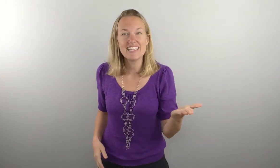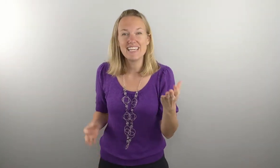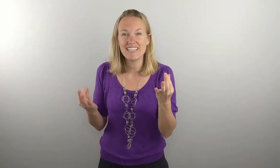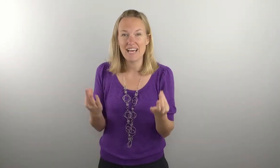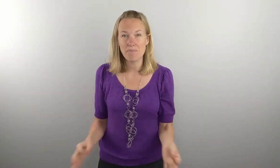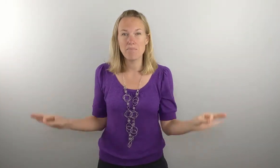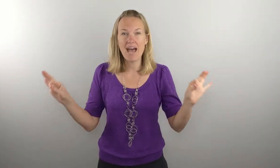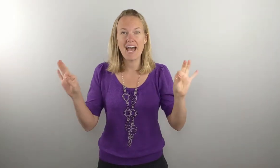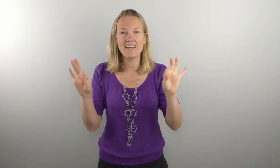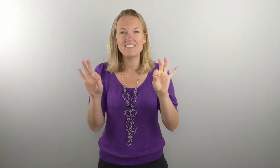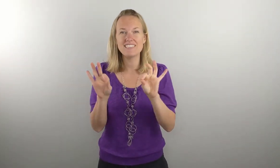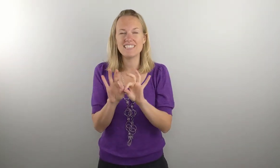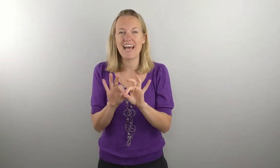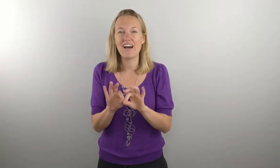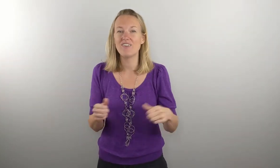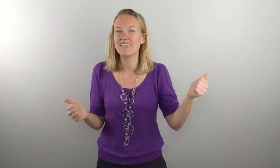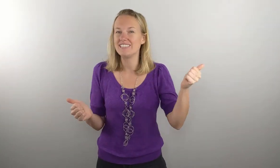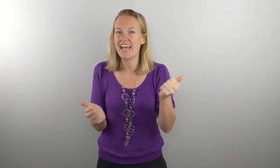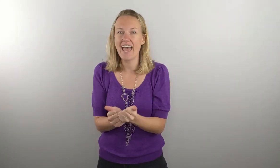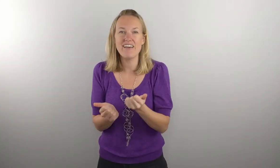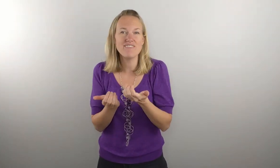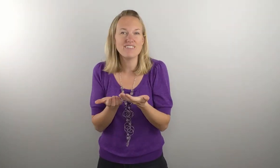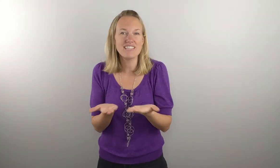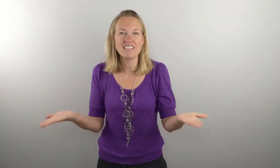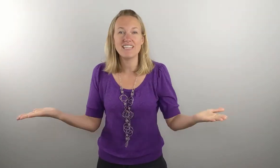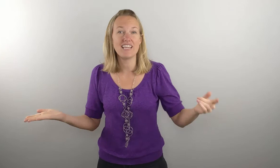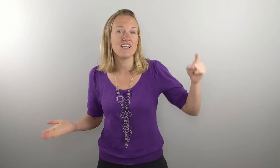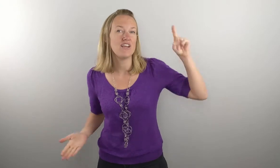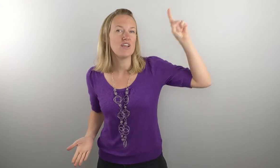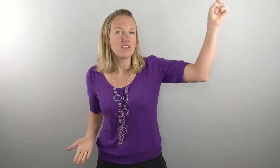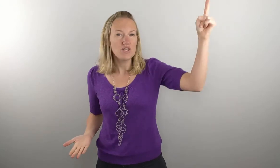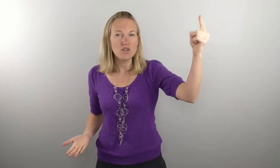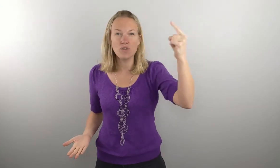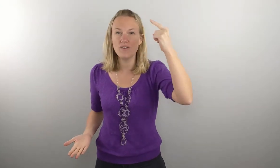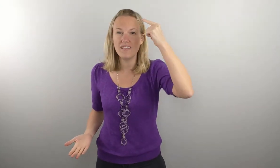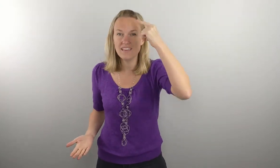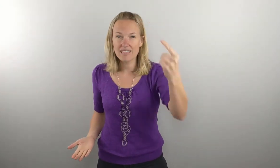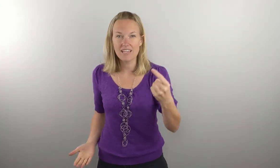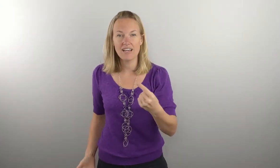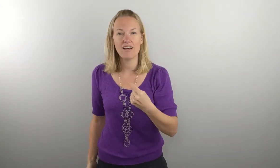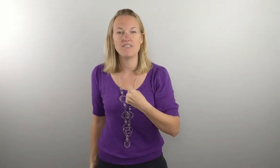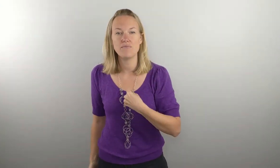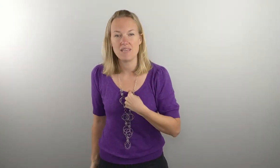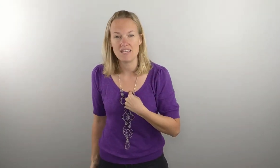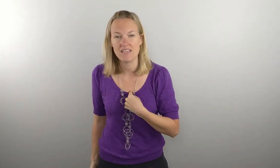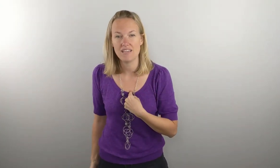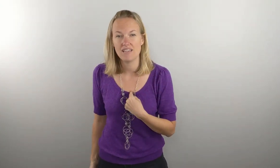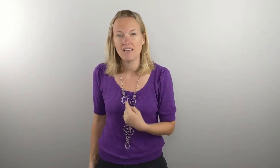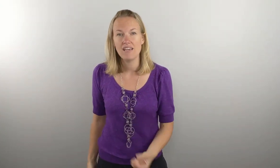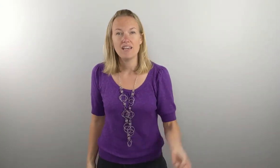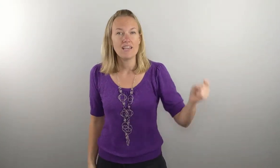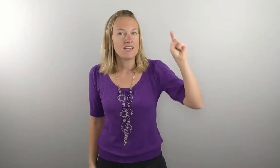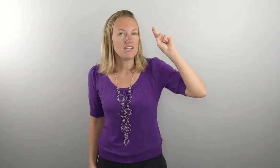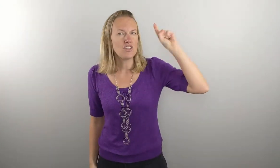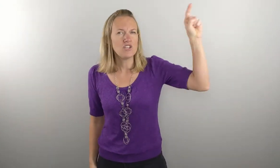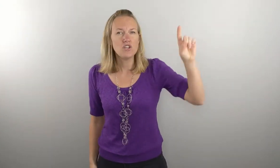thing that matters now is everything you think of me. In you